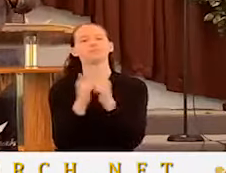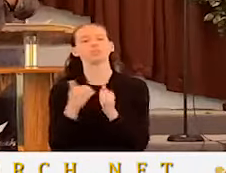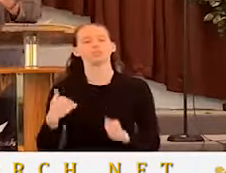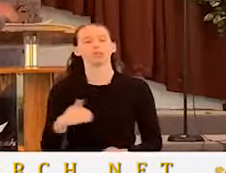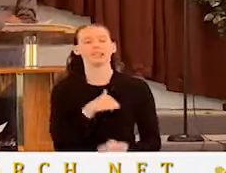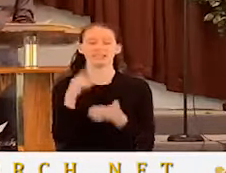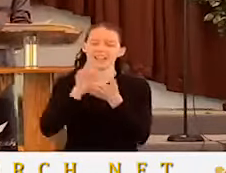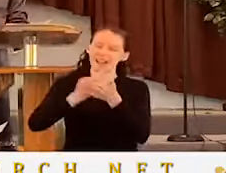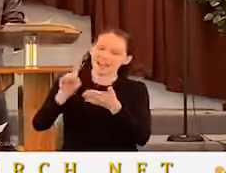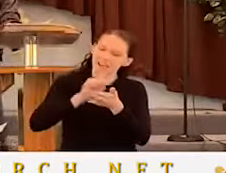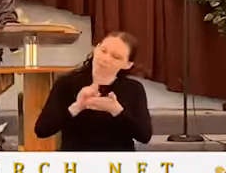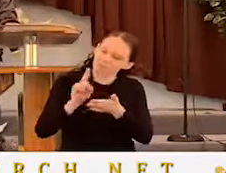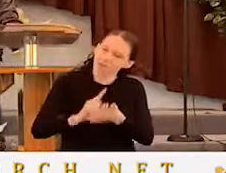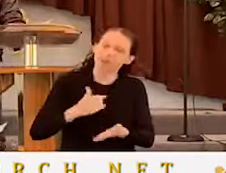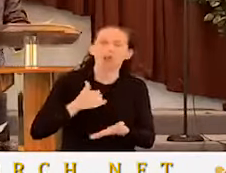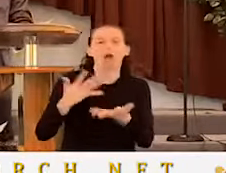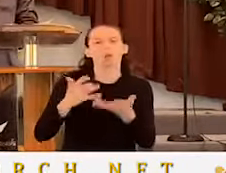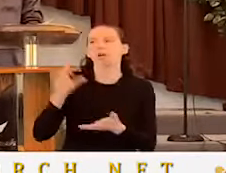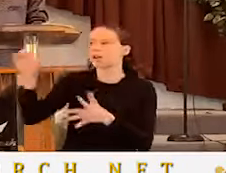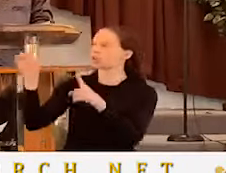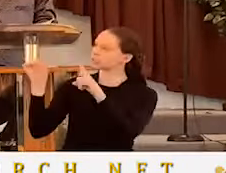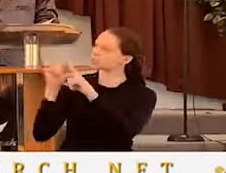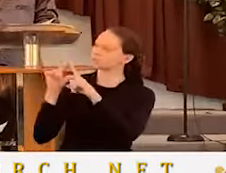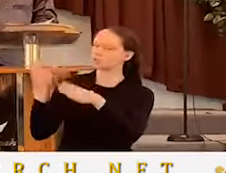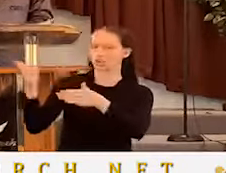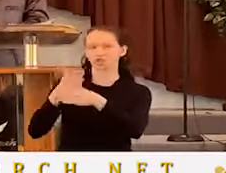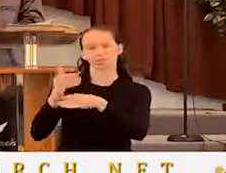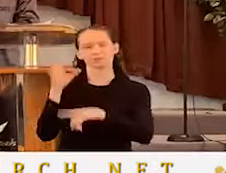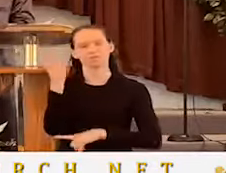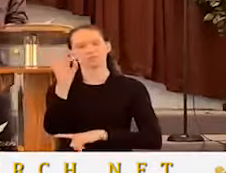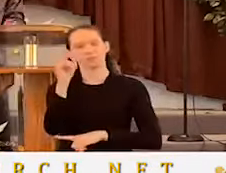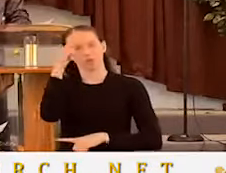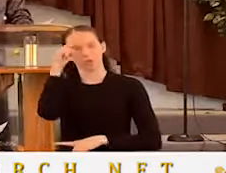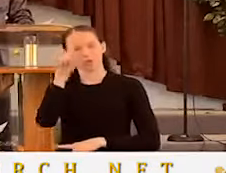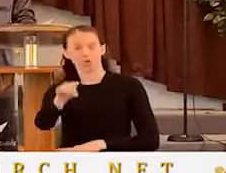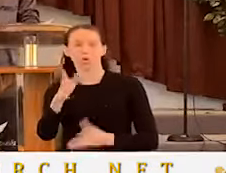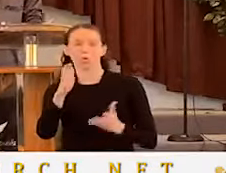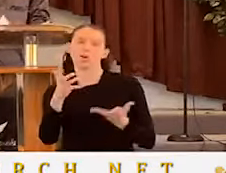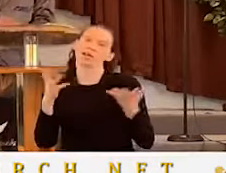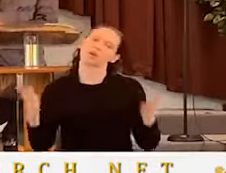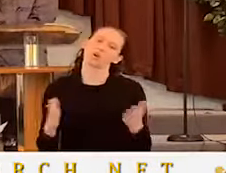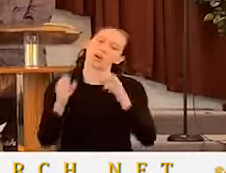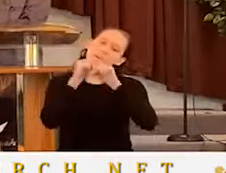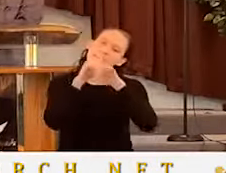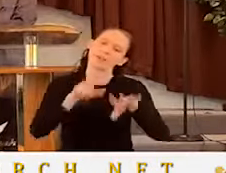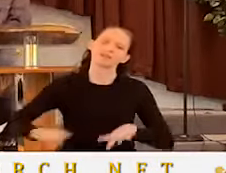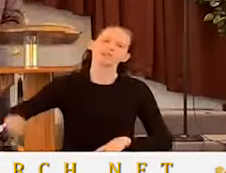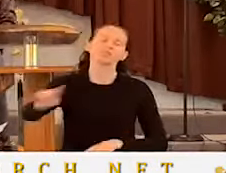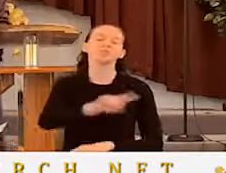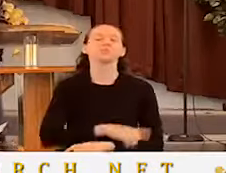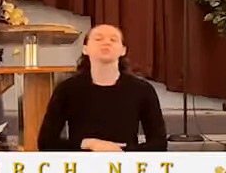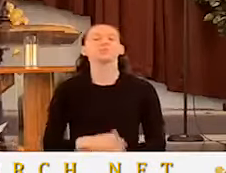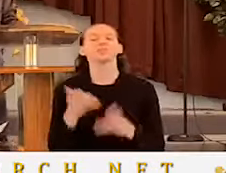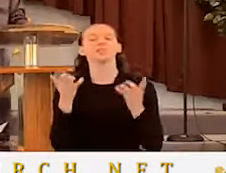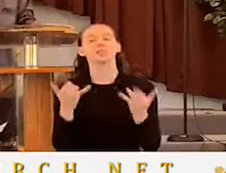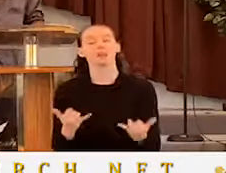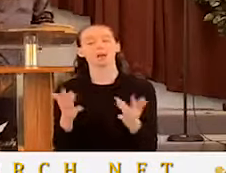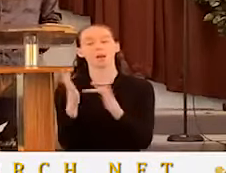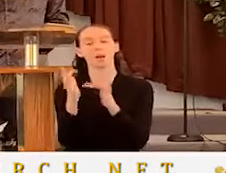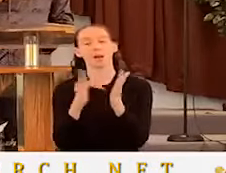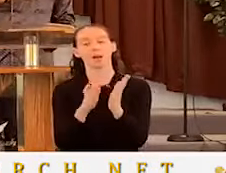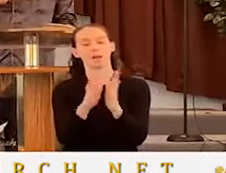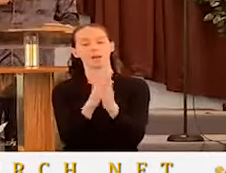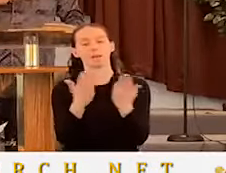week a word from the Lord. I want to share an encouraging word that will bless you. And I want you right now to turn with me to the